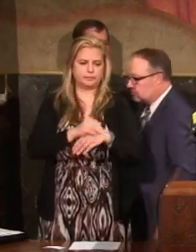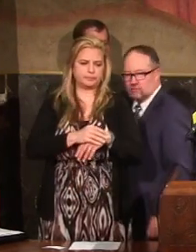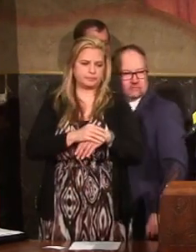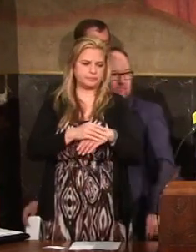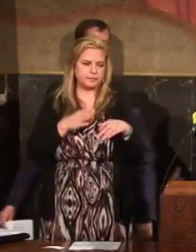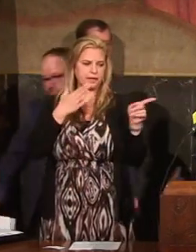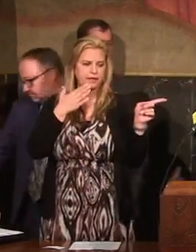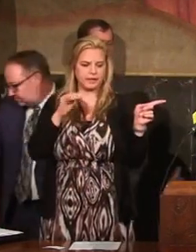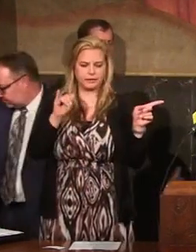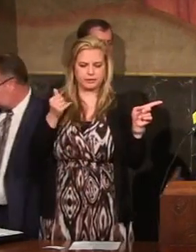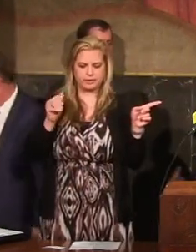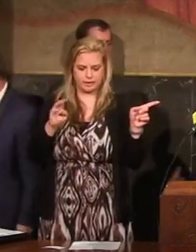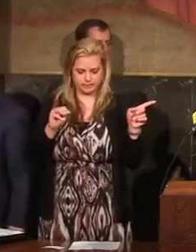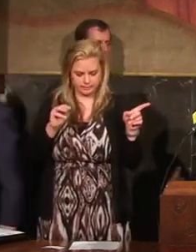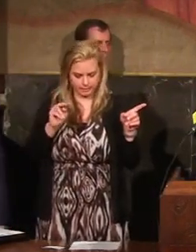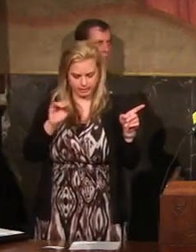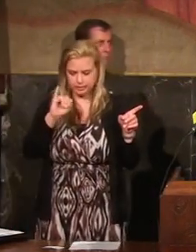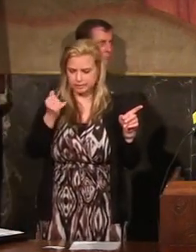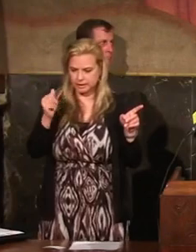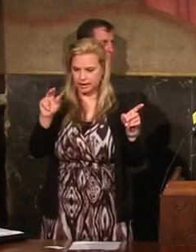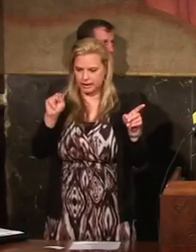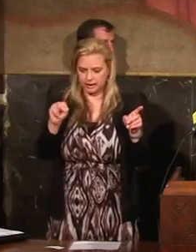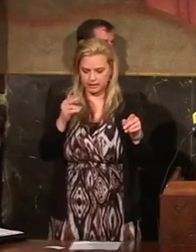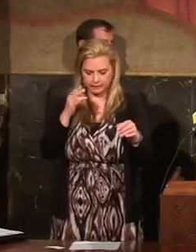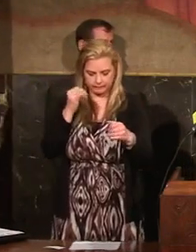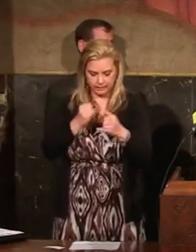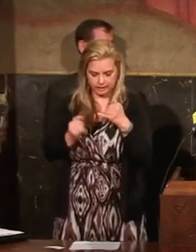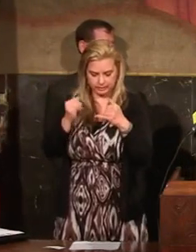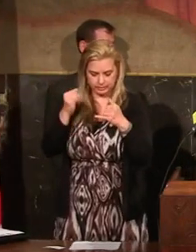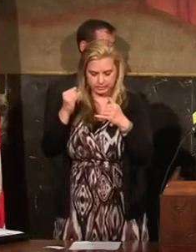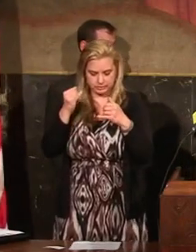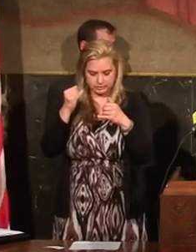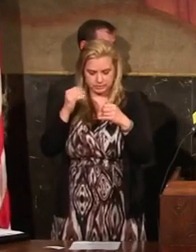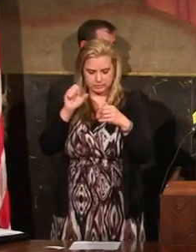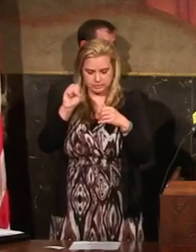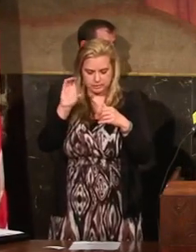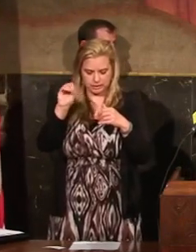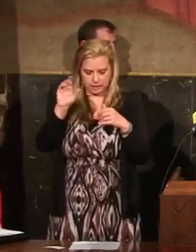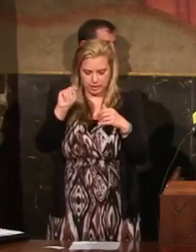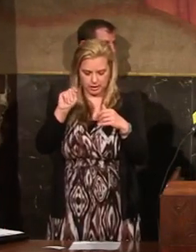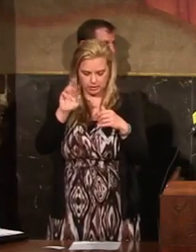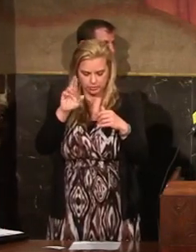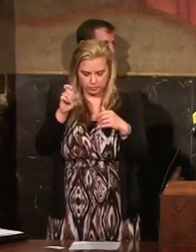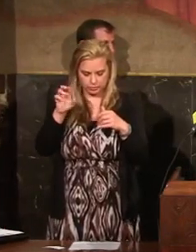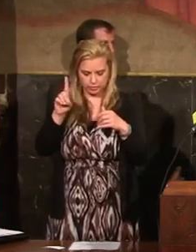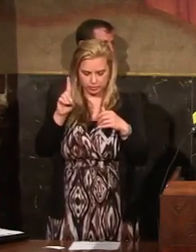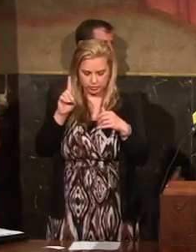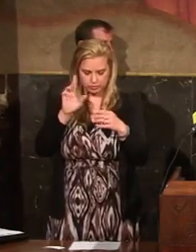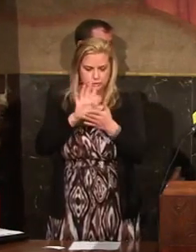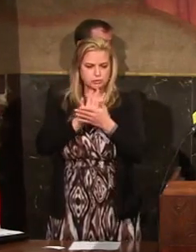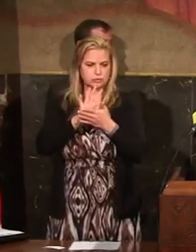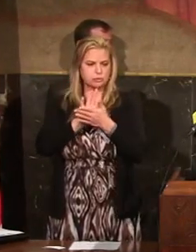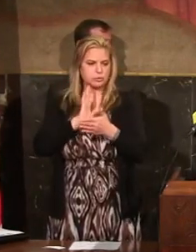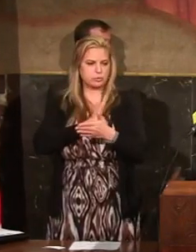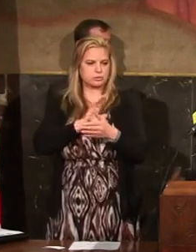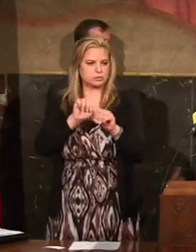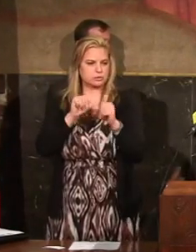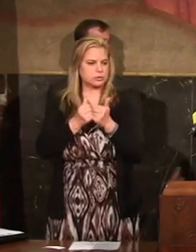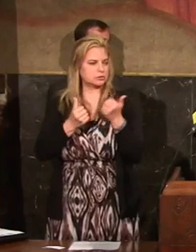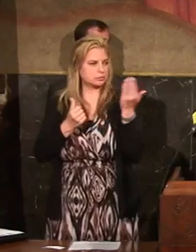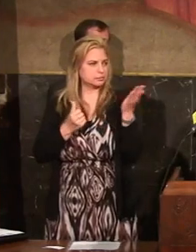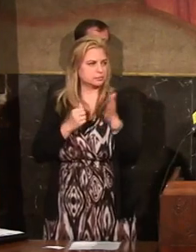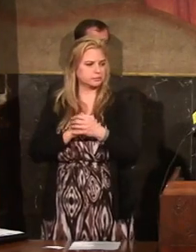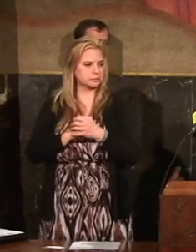Thank you, Jan. And then finally, to address a topic we haven't mentioned yet, Scott Richard of the Louisiana School Board Association.